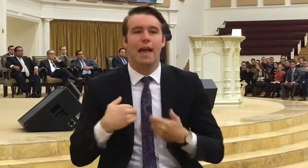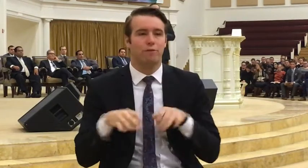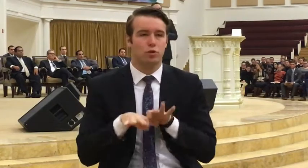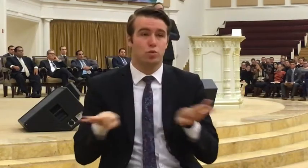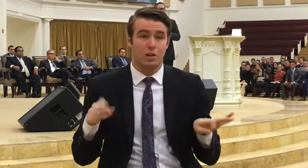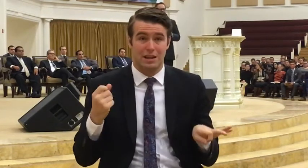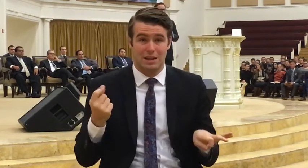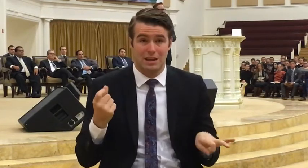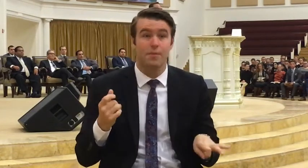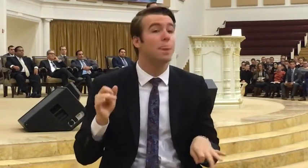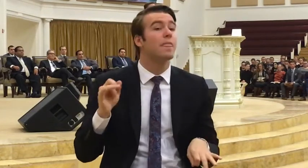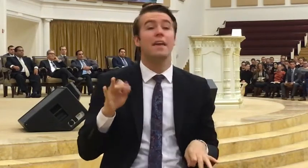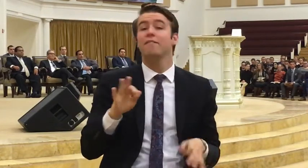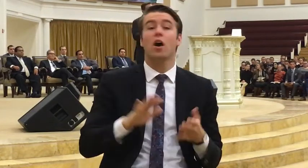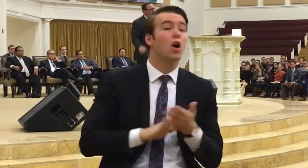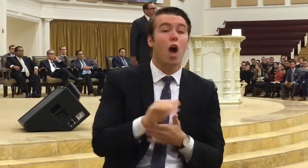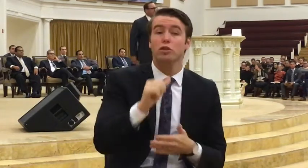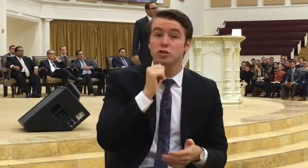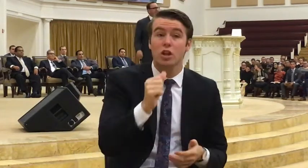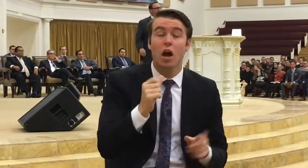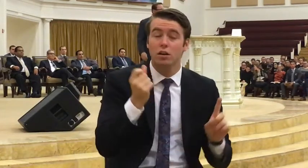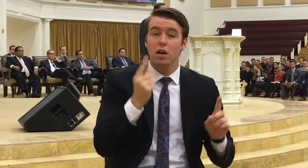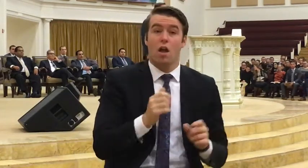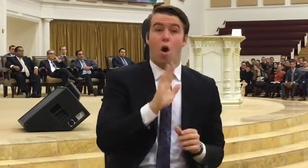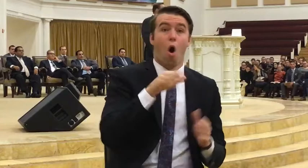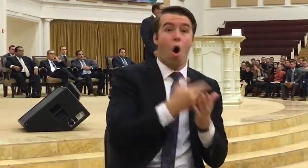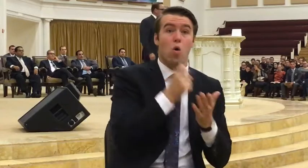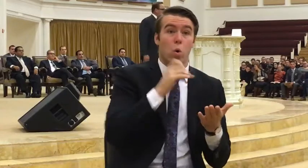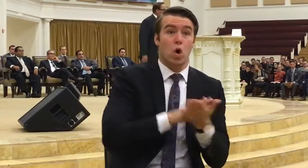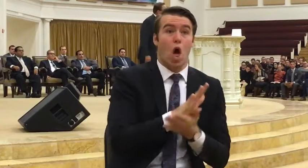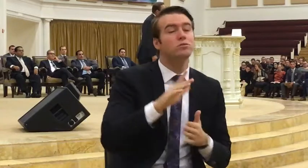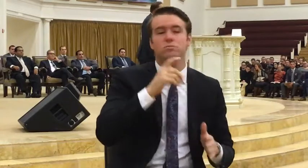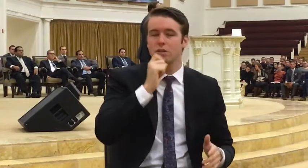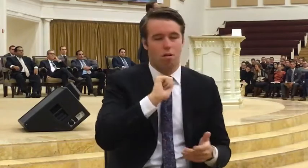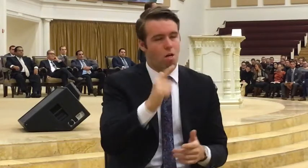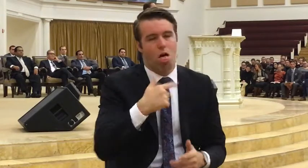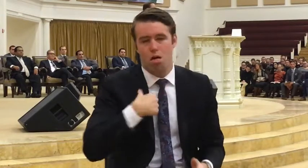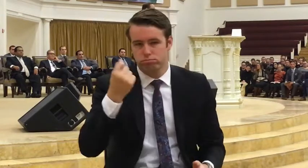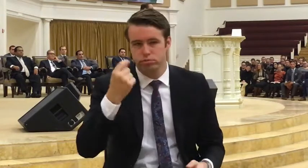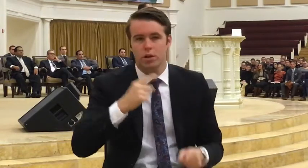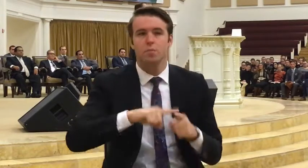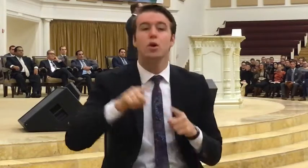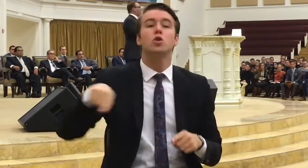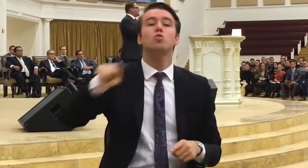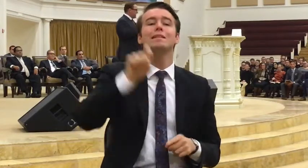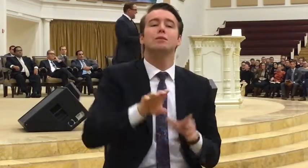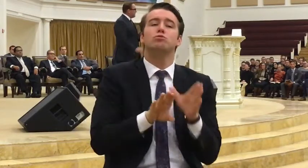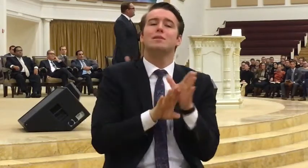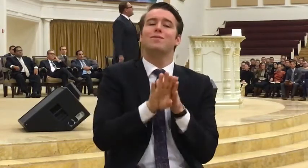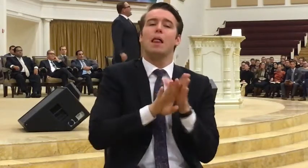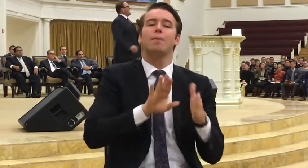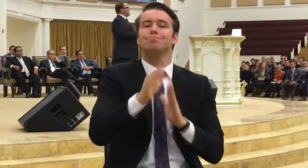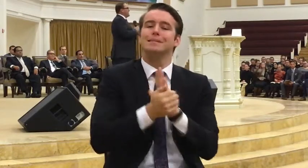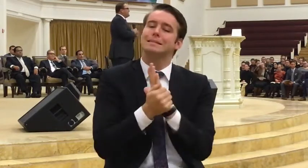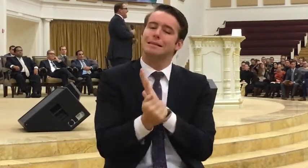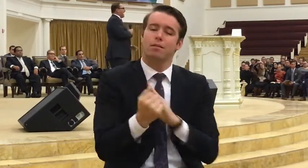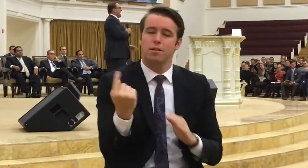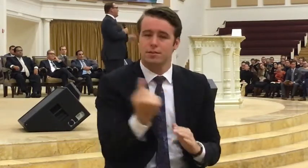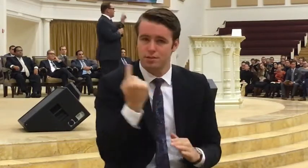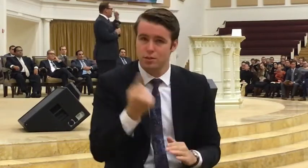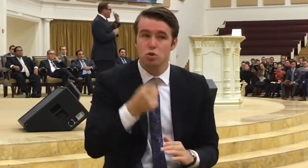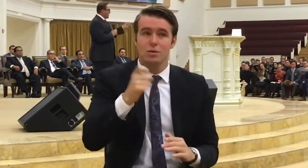yourself. If you're not a college student, not everybody's made to do that, I understand. But you need to develop a skill, and you